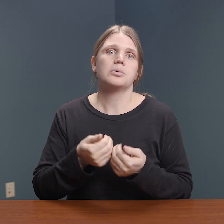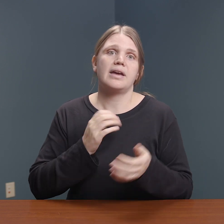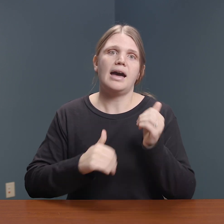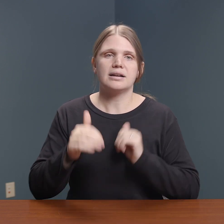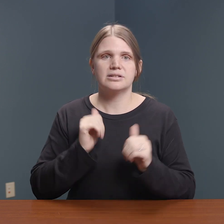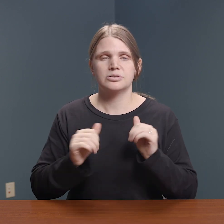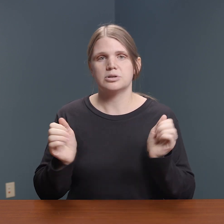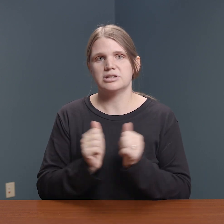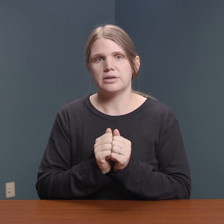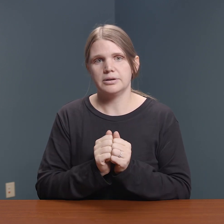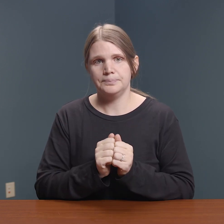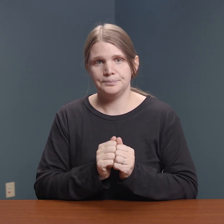they act towards each other.